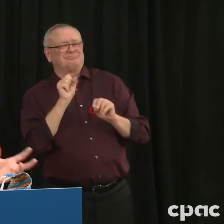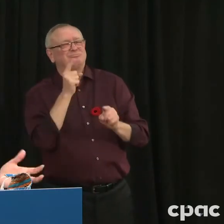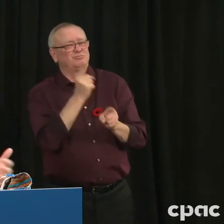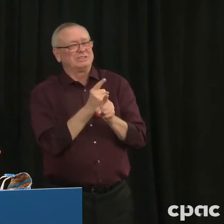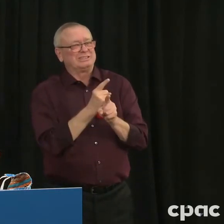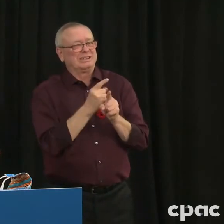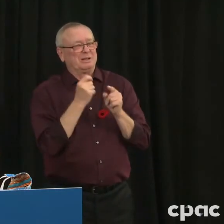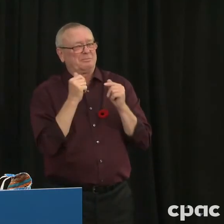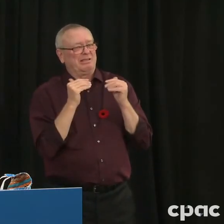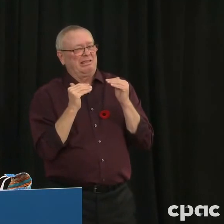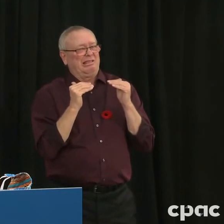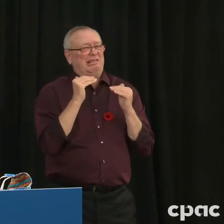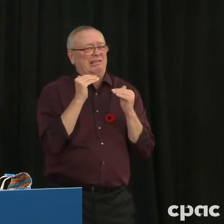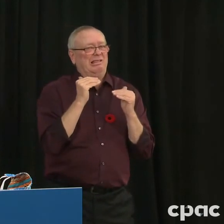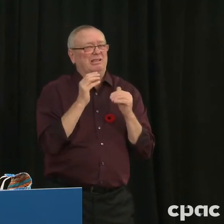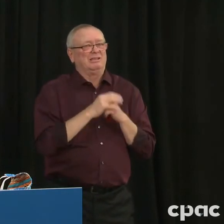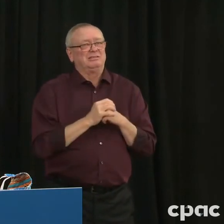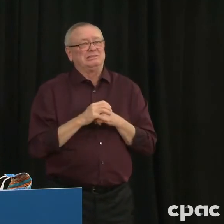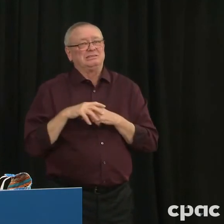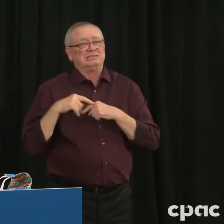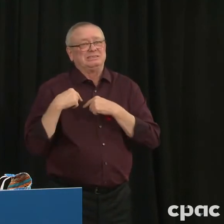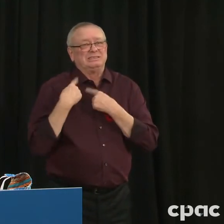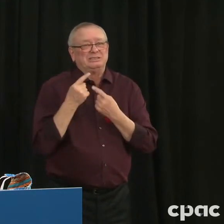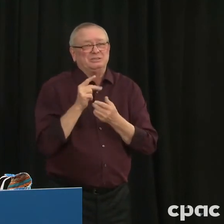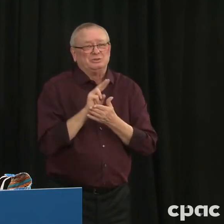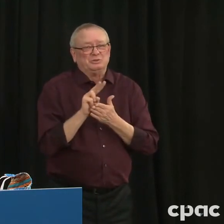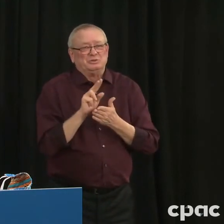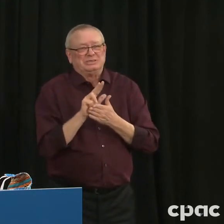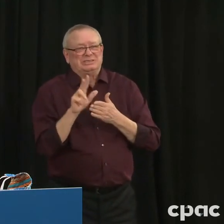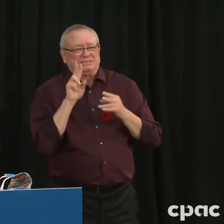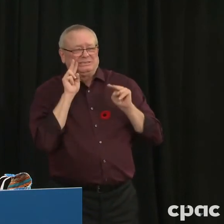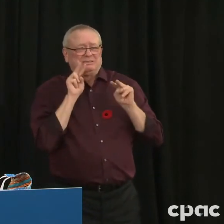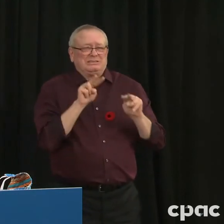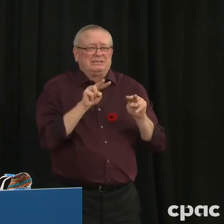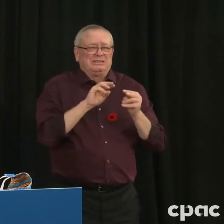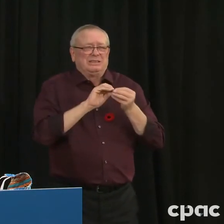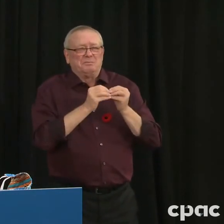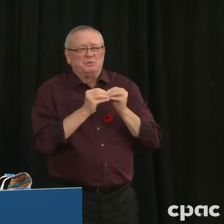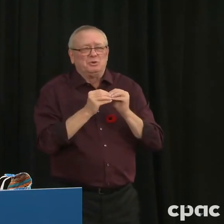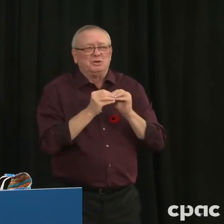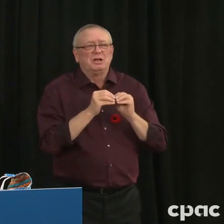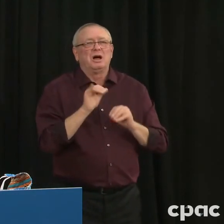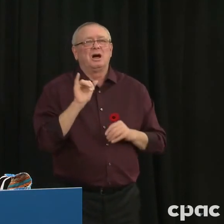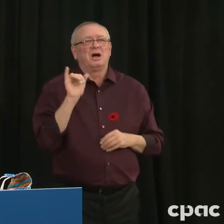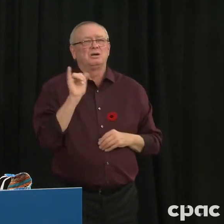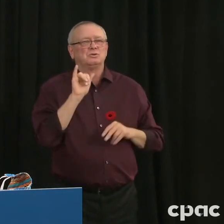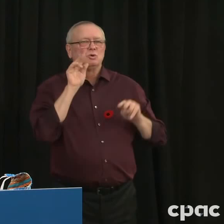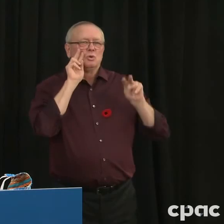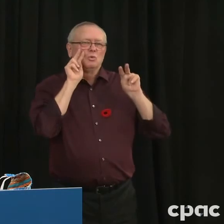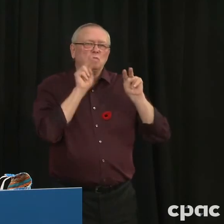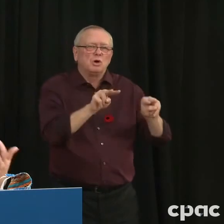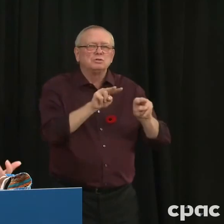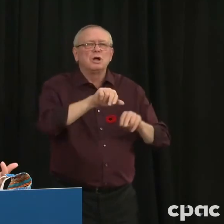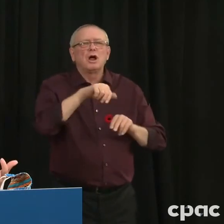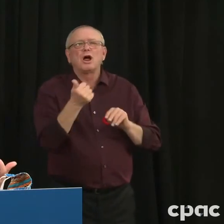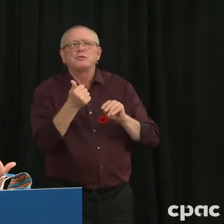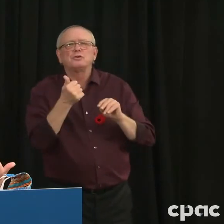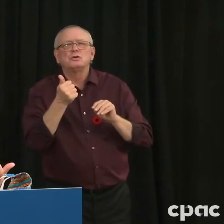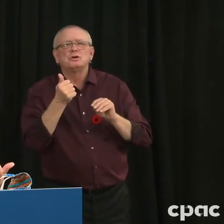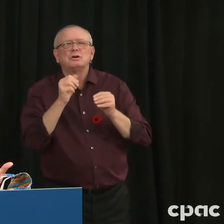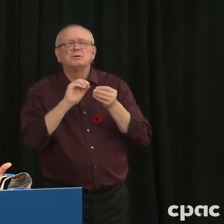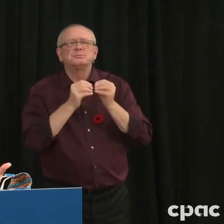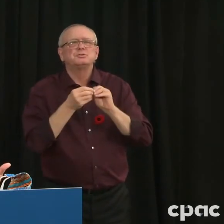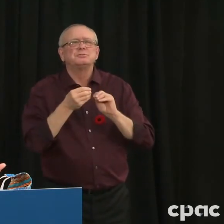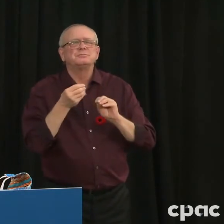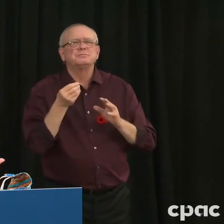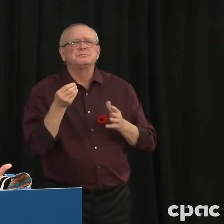been watching those metrics, we've been also watching metrics like the capacity the overcapacity